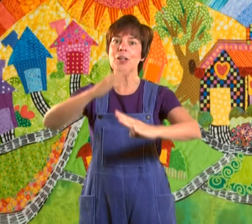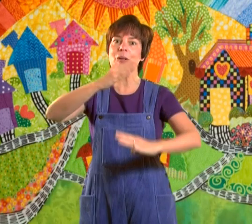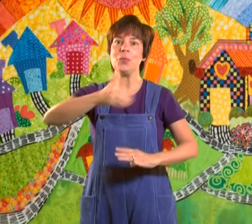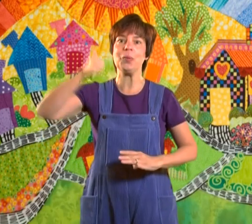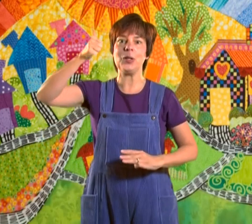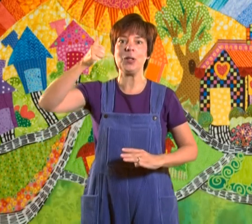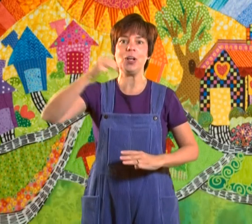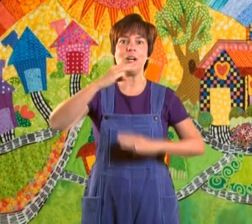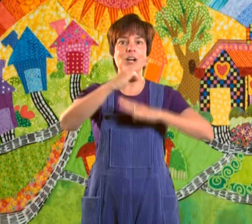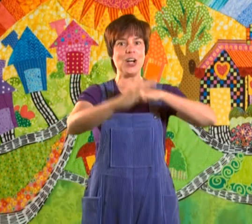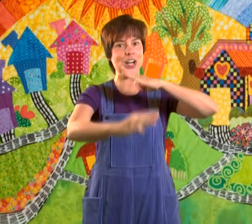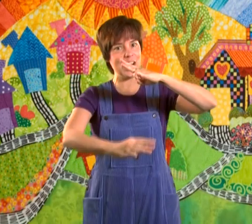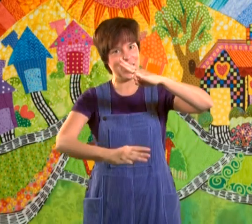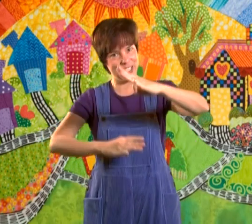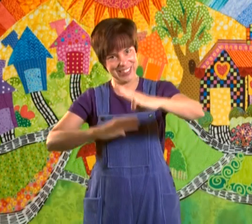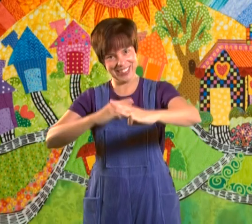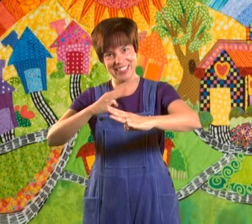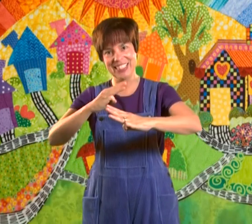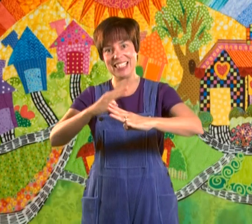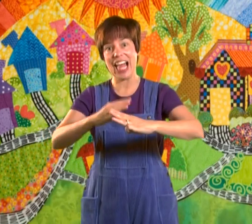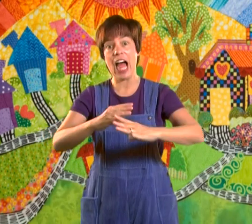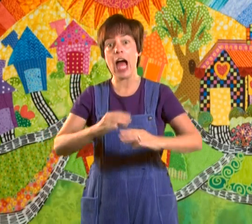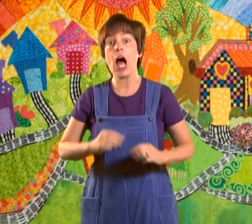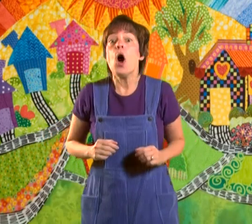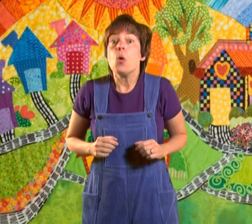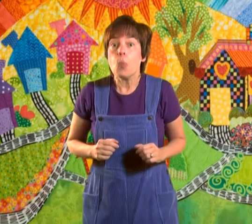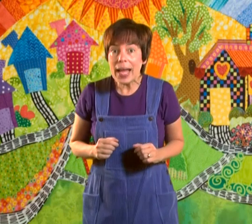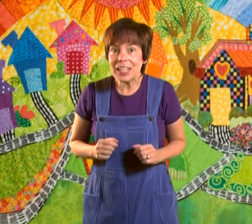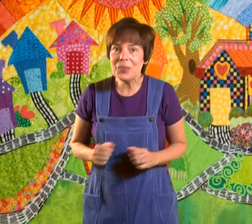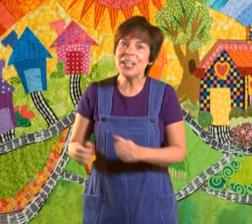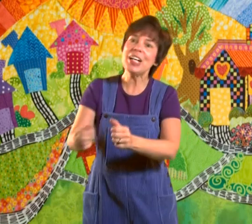better world. When